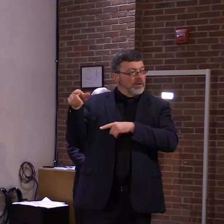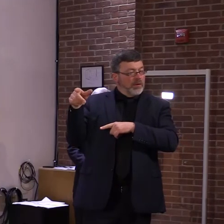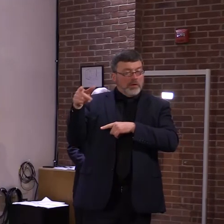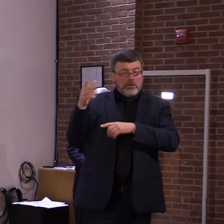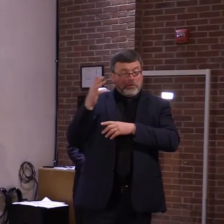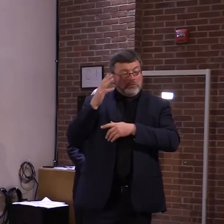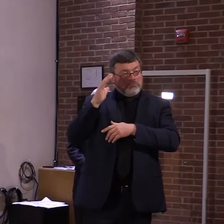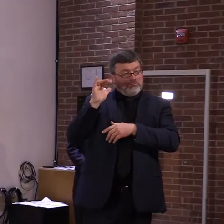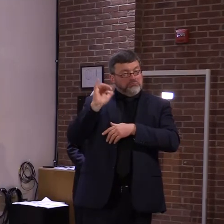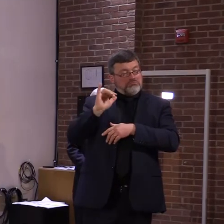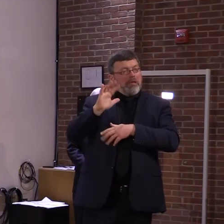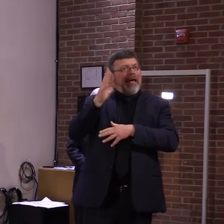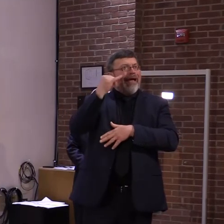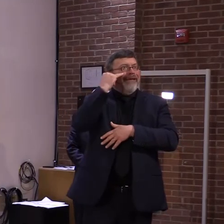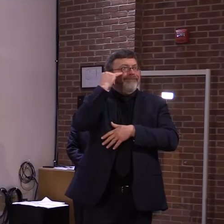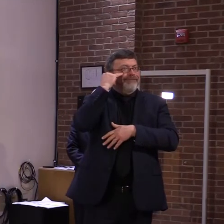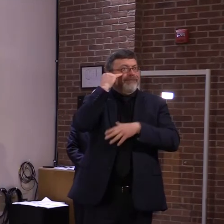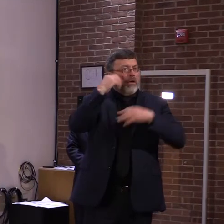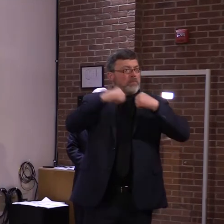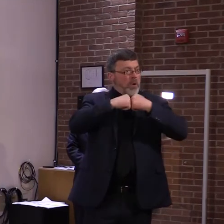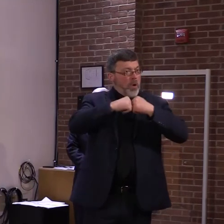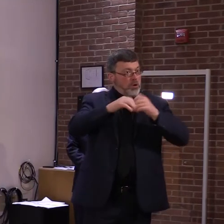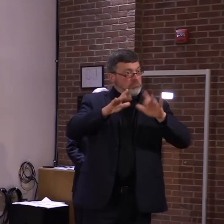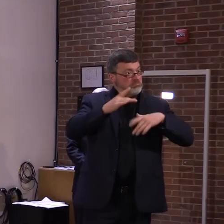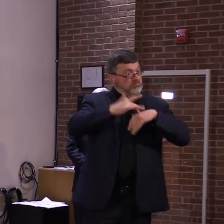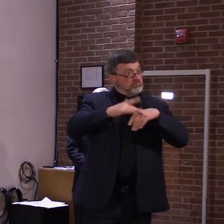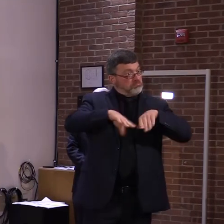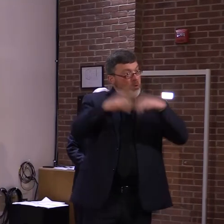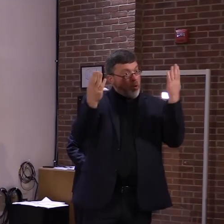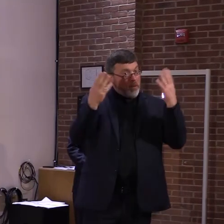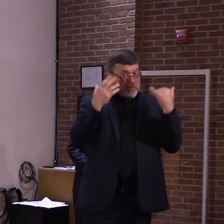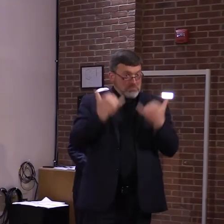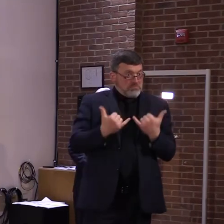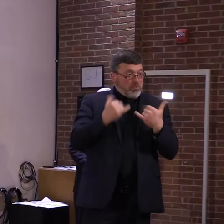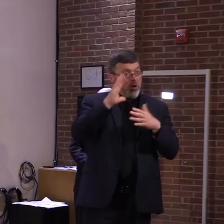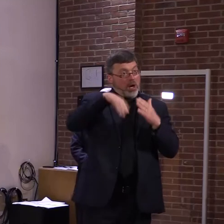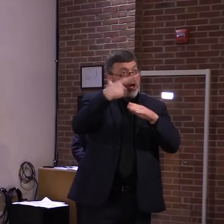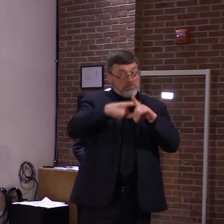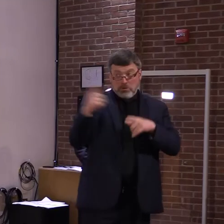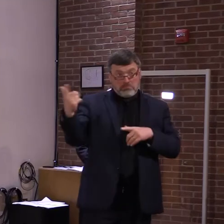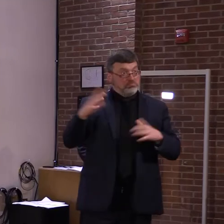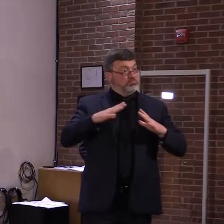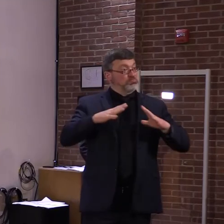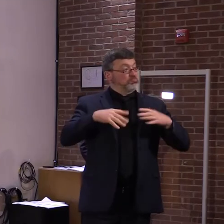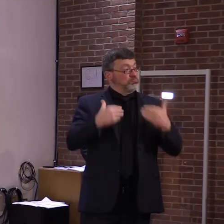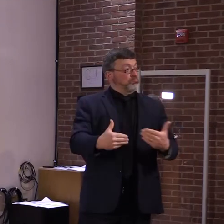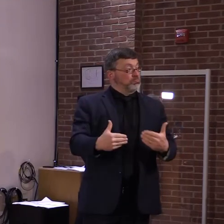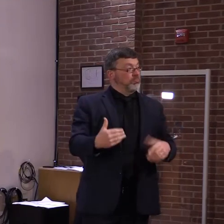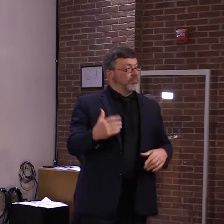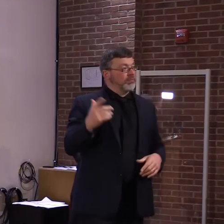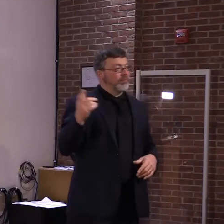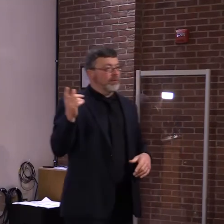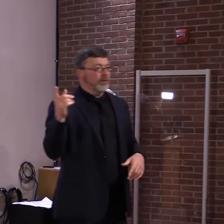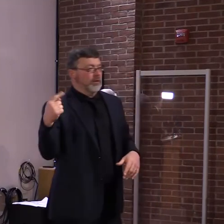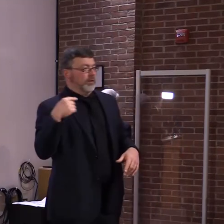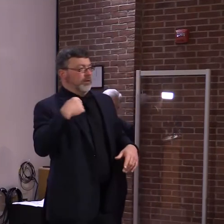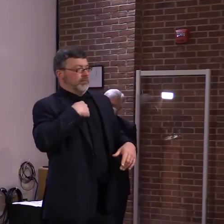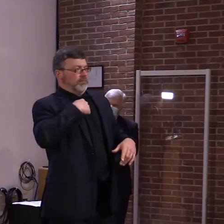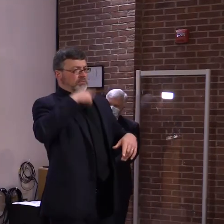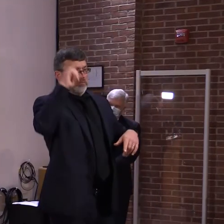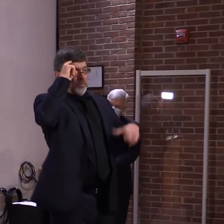restrictions, following our guidelines, treating them as we do other states, having those who are